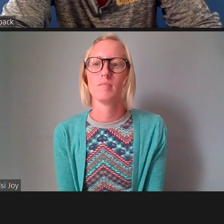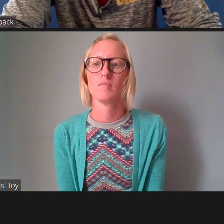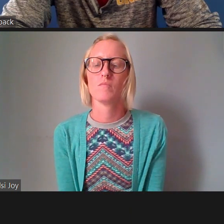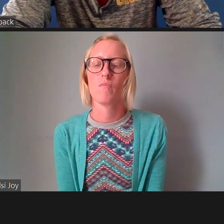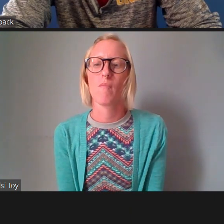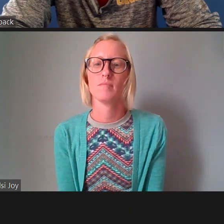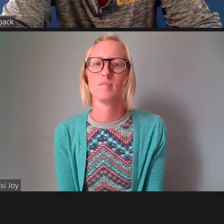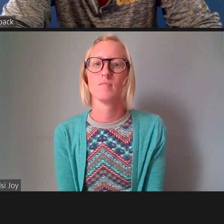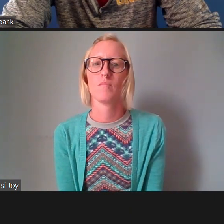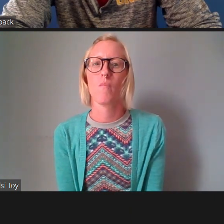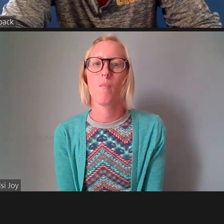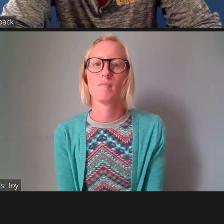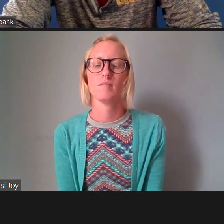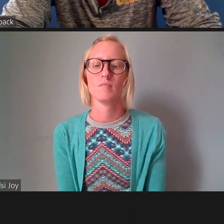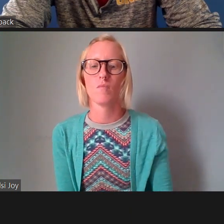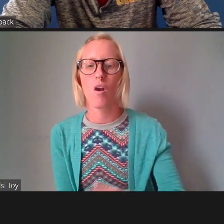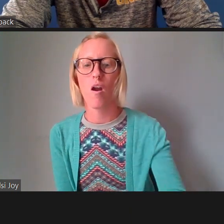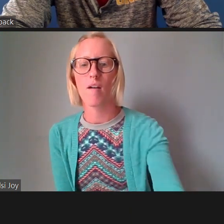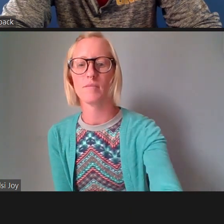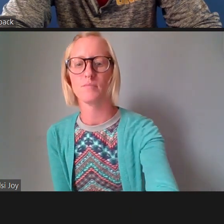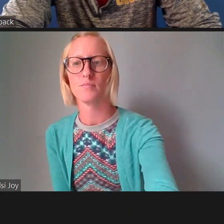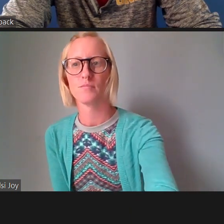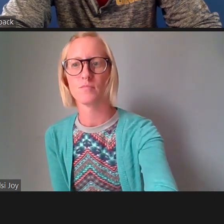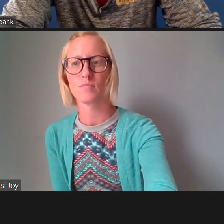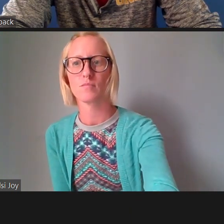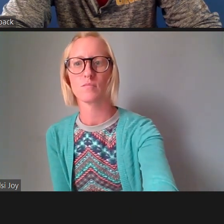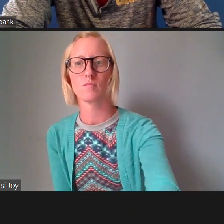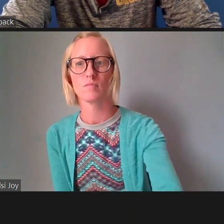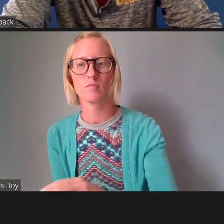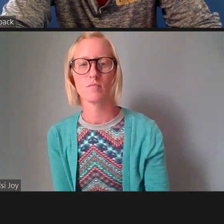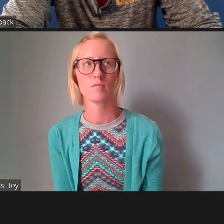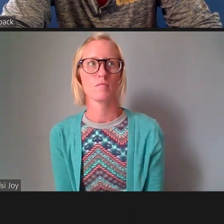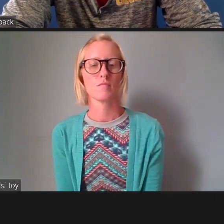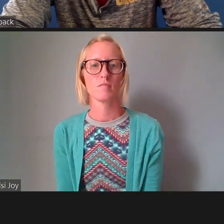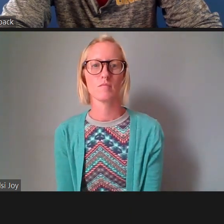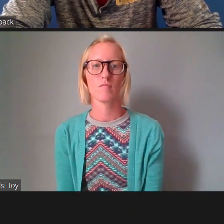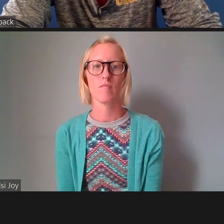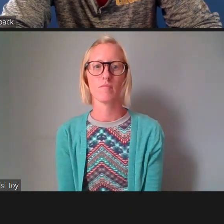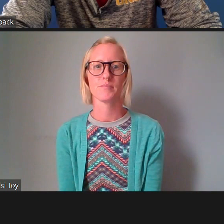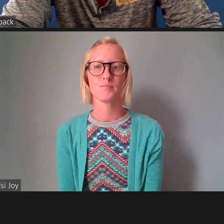And so I'm gonna save it somewhere else.